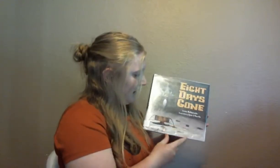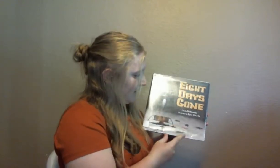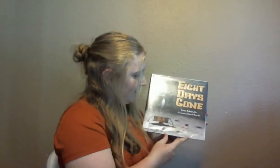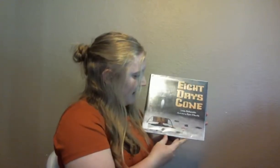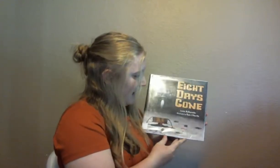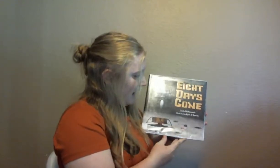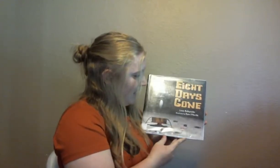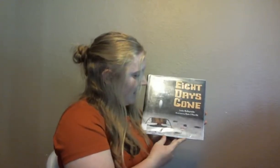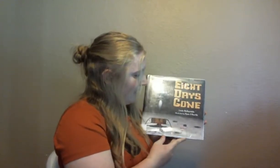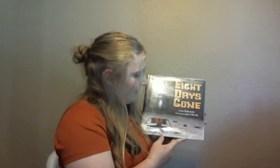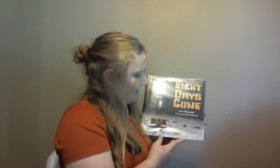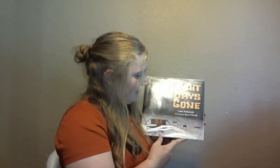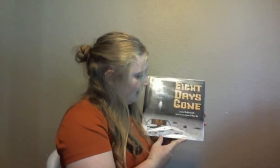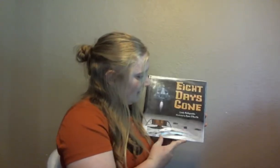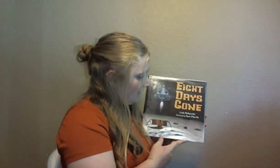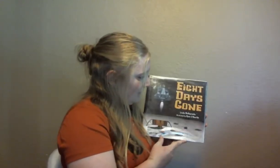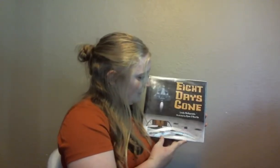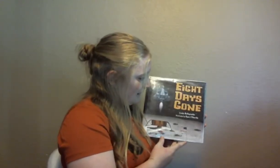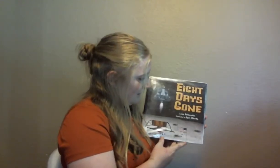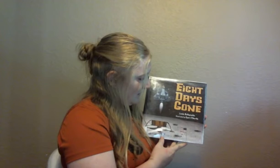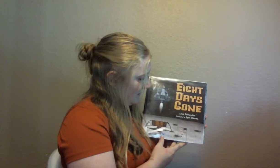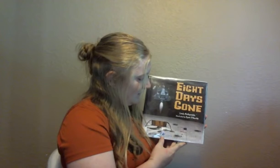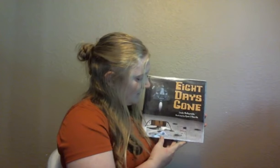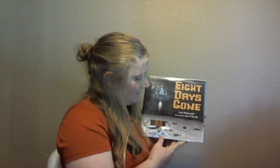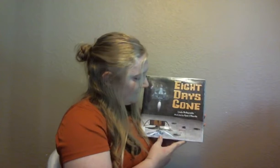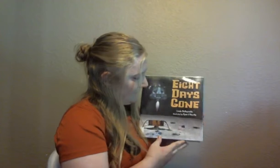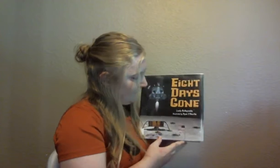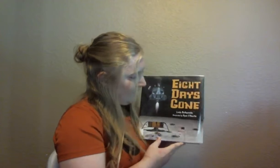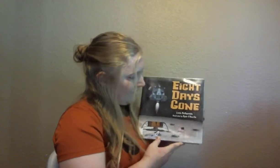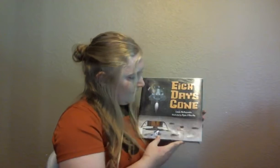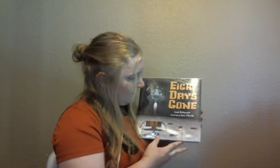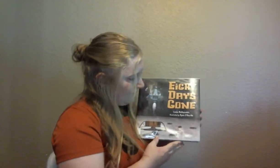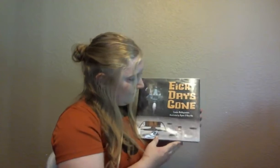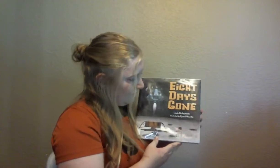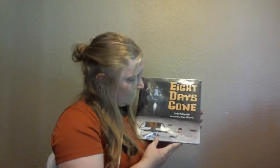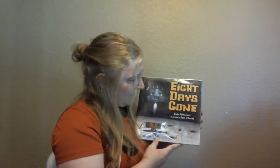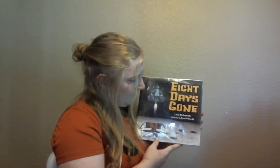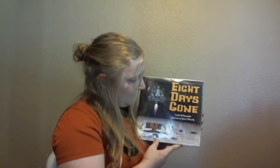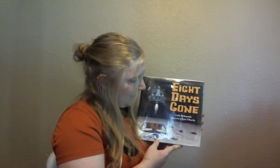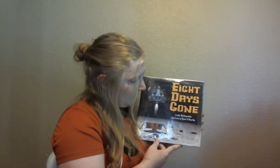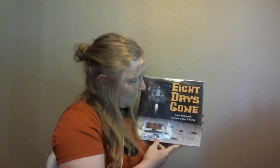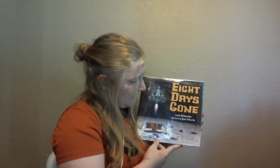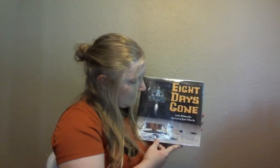it's by Linda McReynolds, and it's illustrated by Ryan